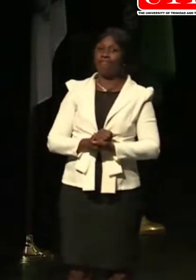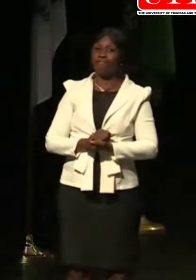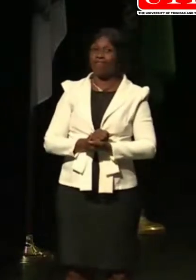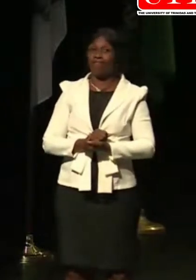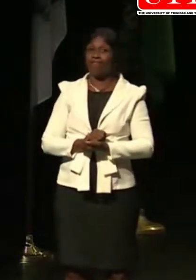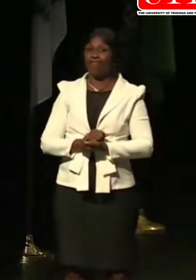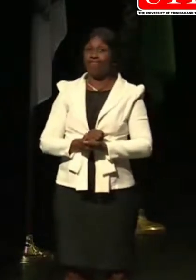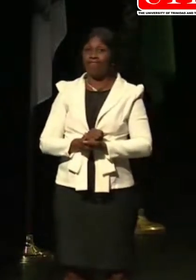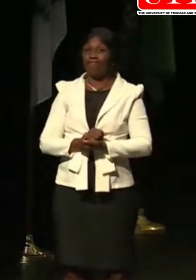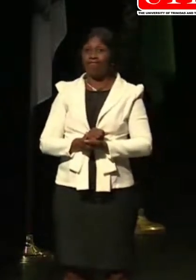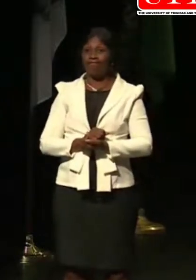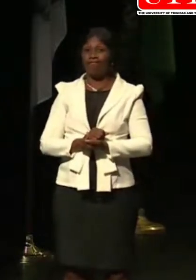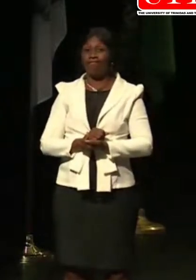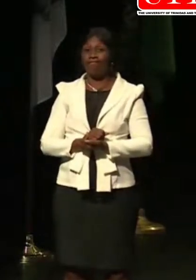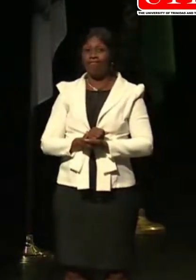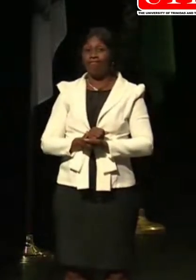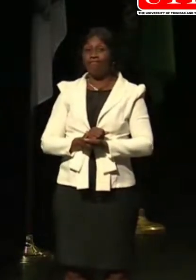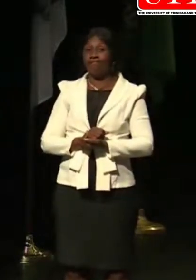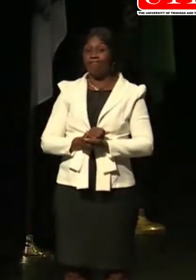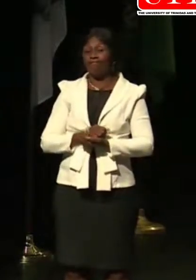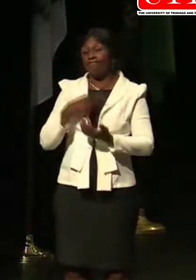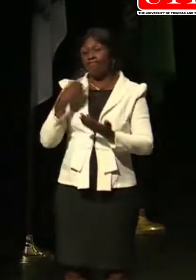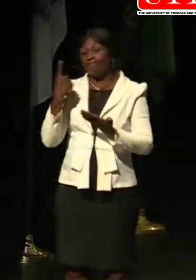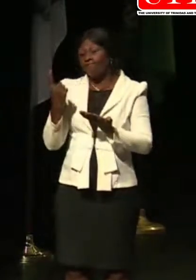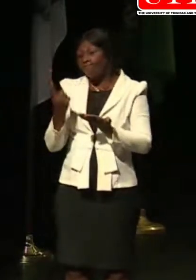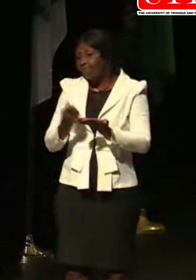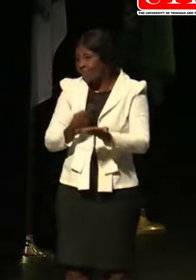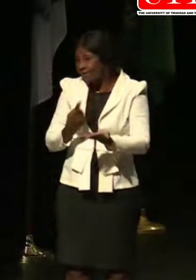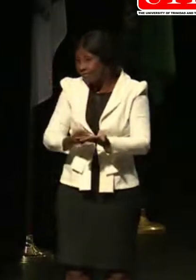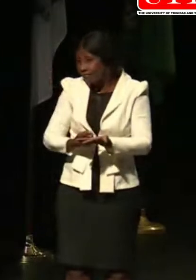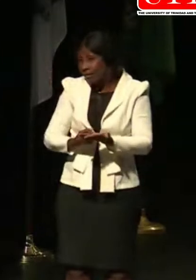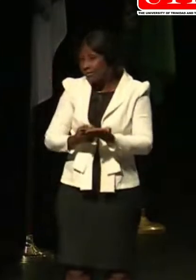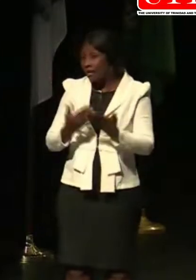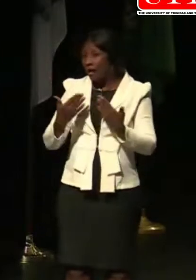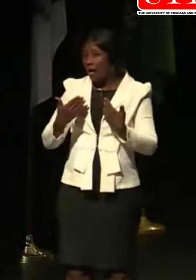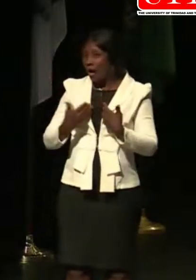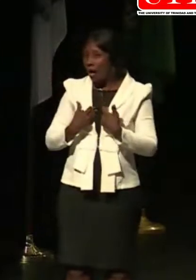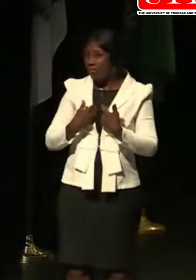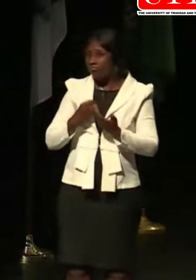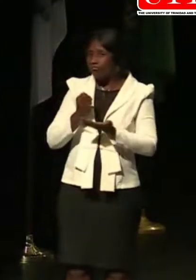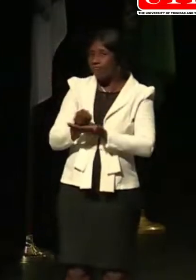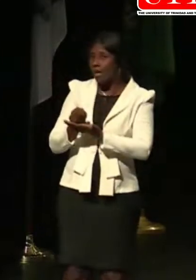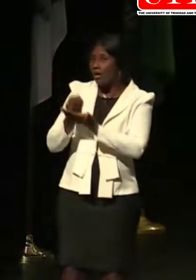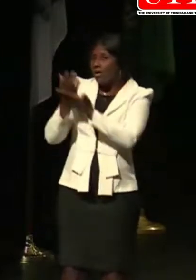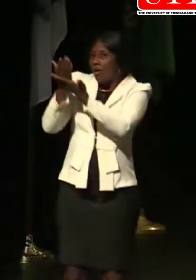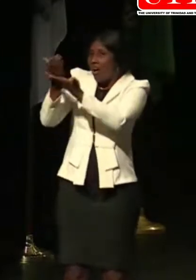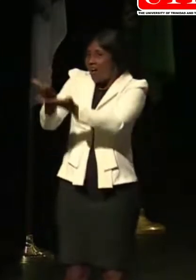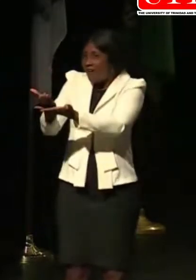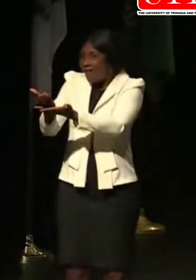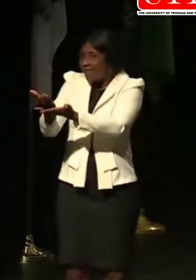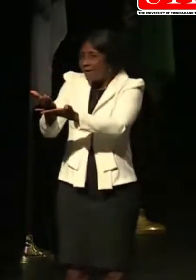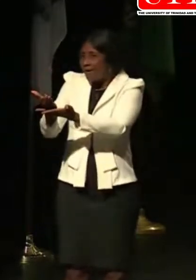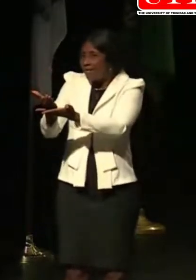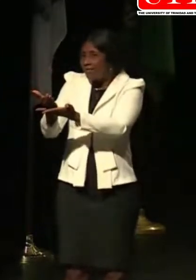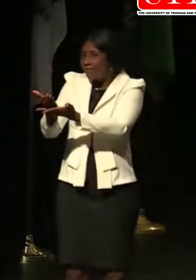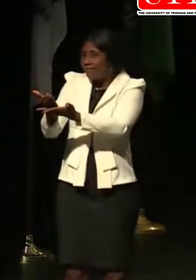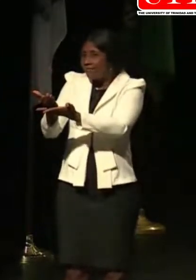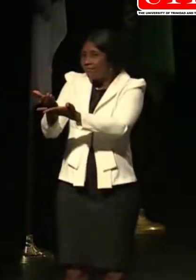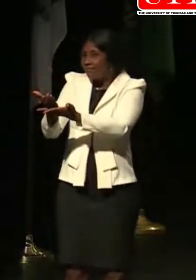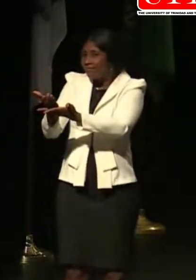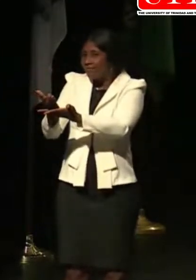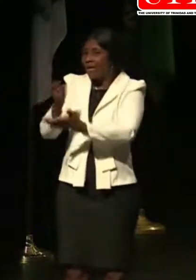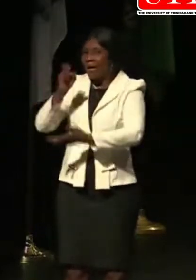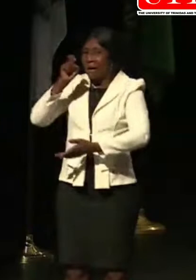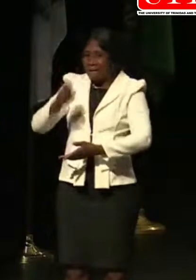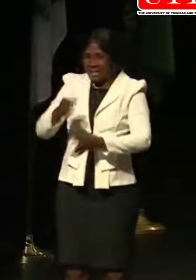mystical tradition is always that there is a sacrifice to be paid if we want to become and evolve to